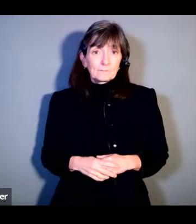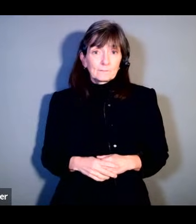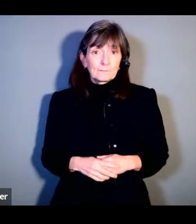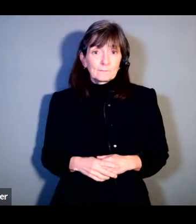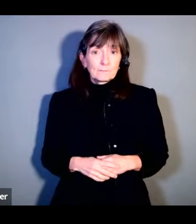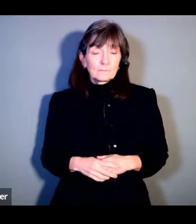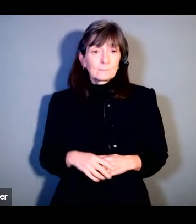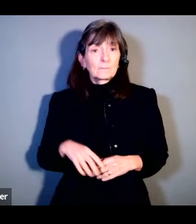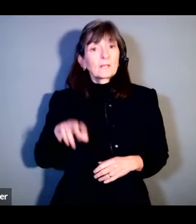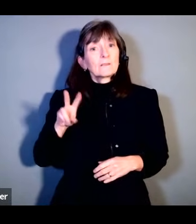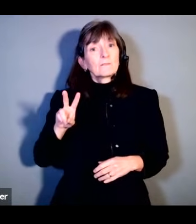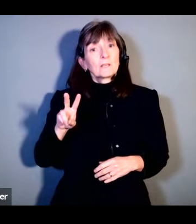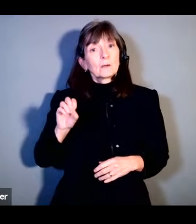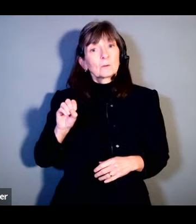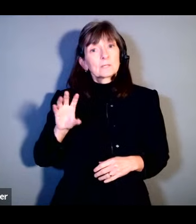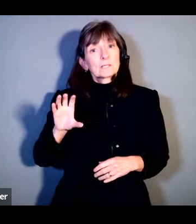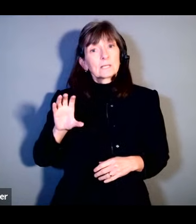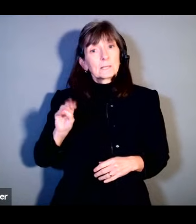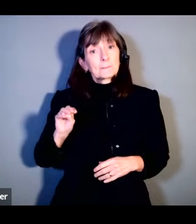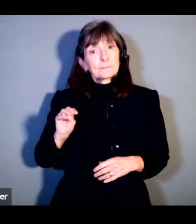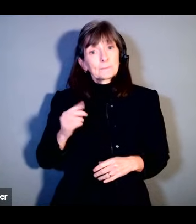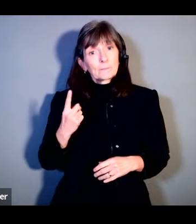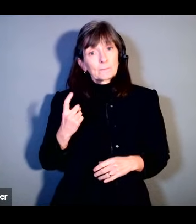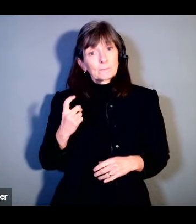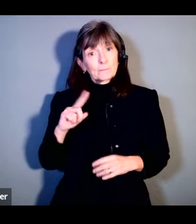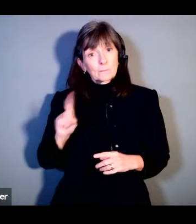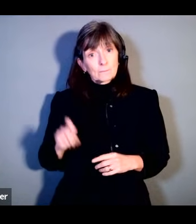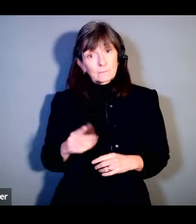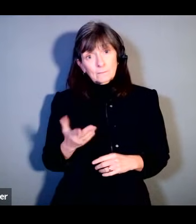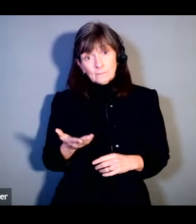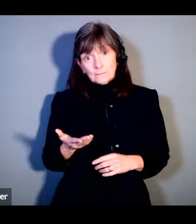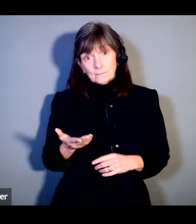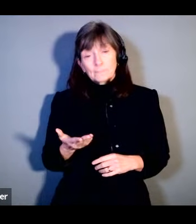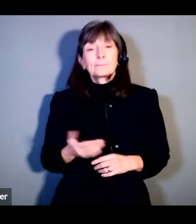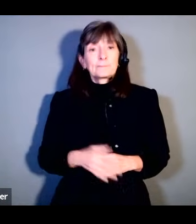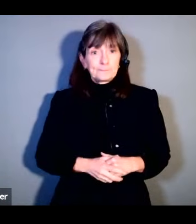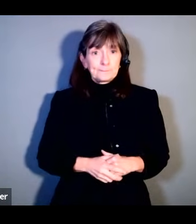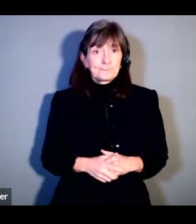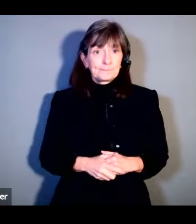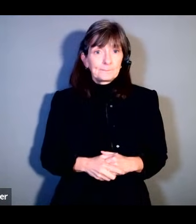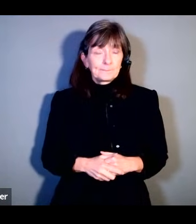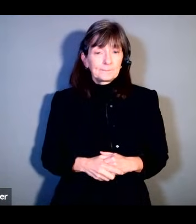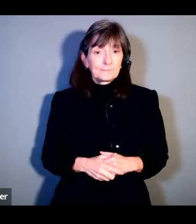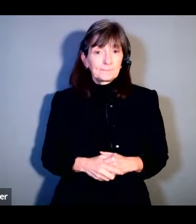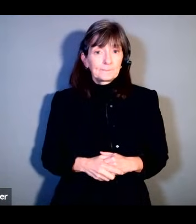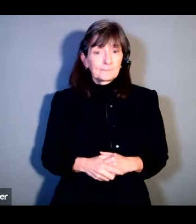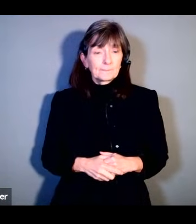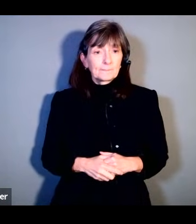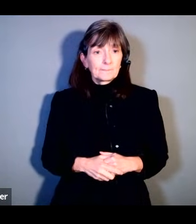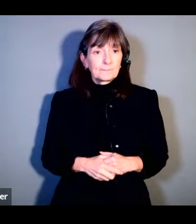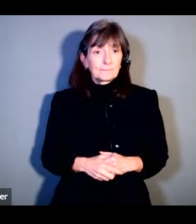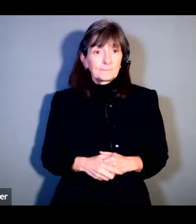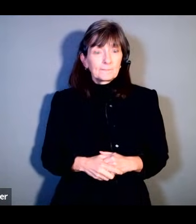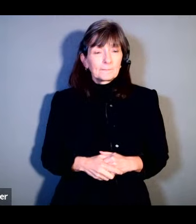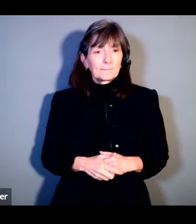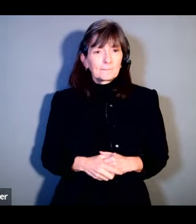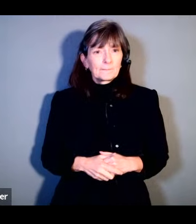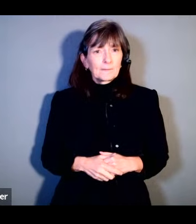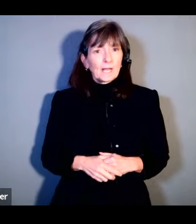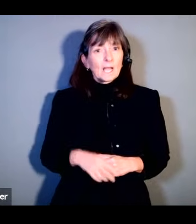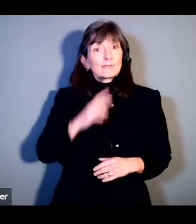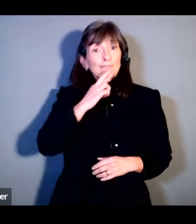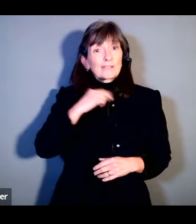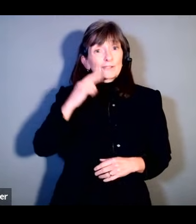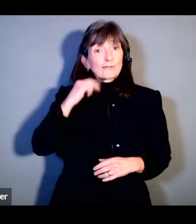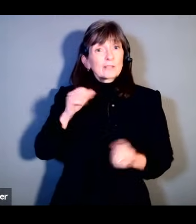Richard Duggan with VOCM, do you have a final question? Yes, I do. Self-serve buffets are still prohibited.